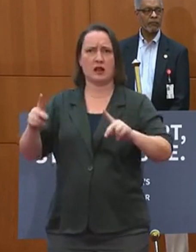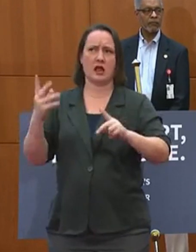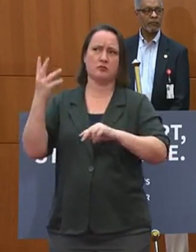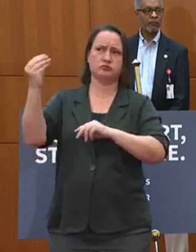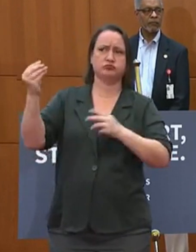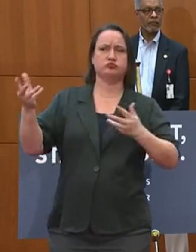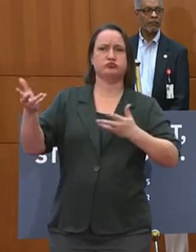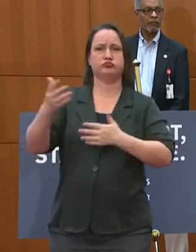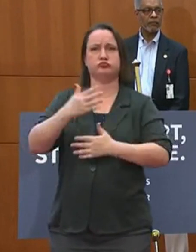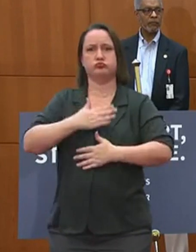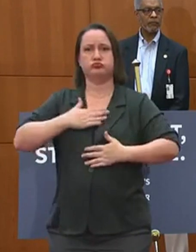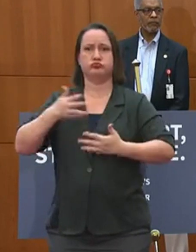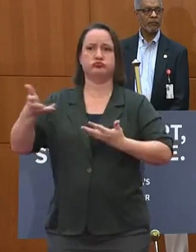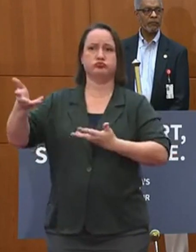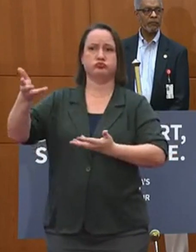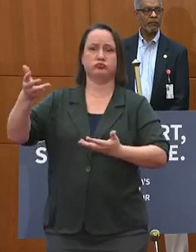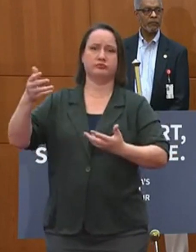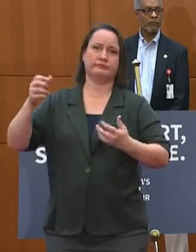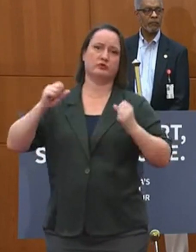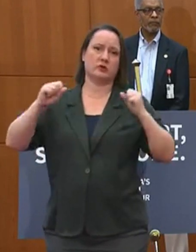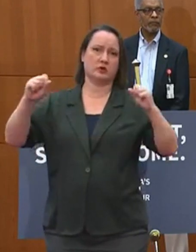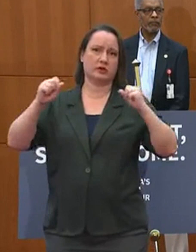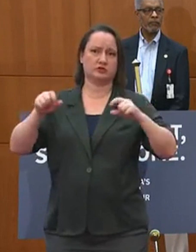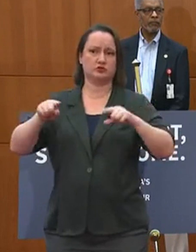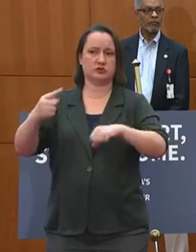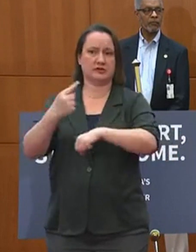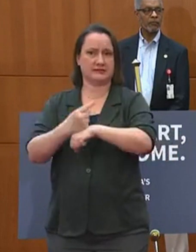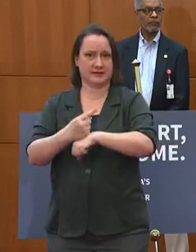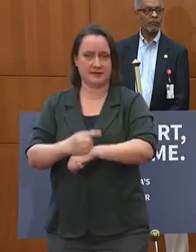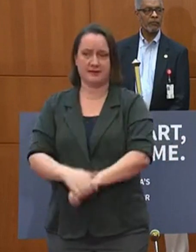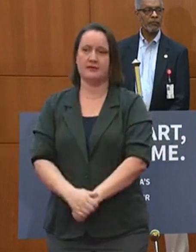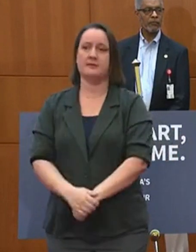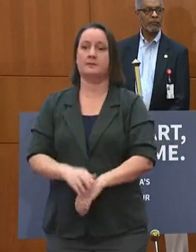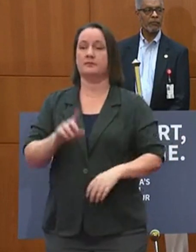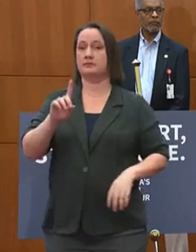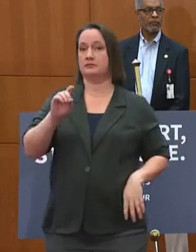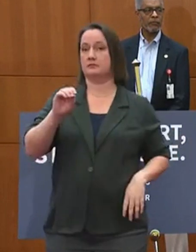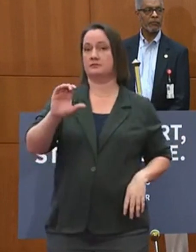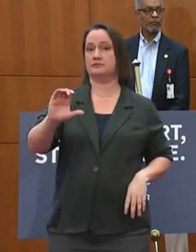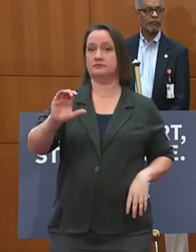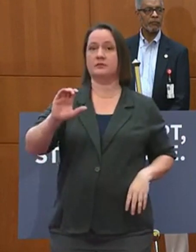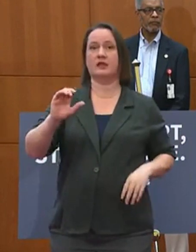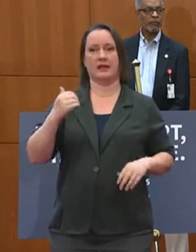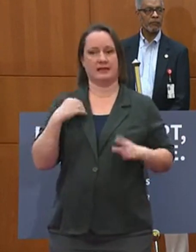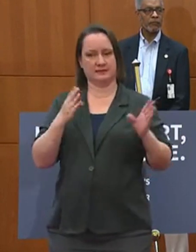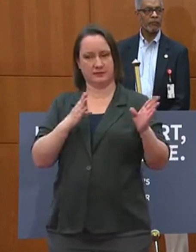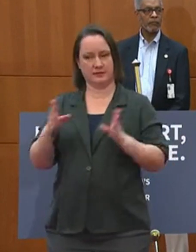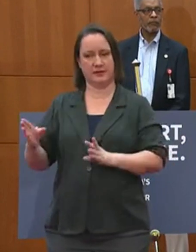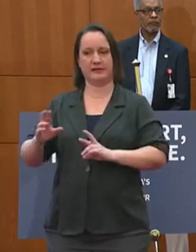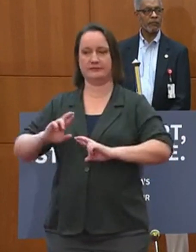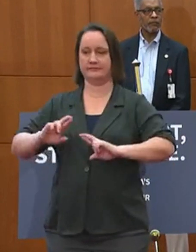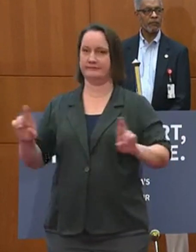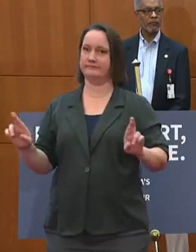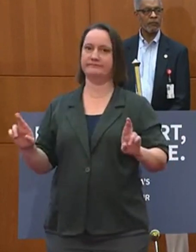recreation during the course of the day. So, once again, DOC has plans in place, and